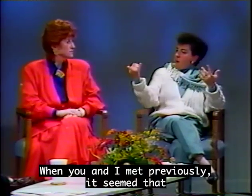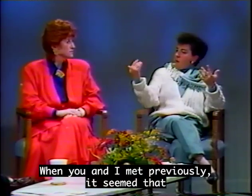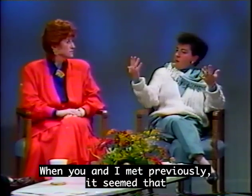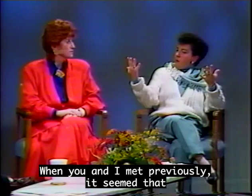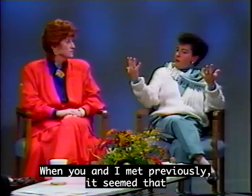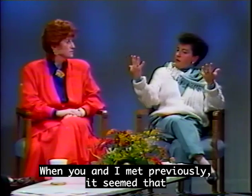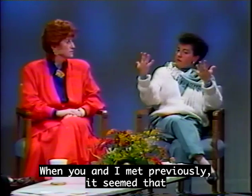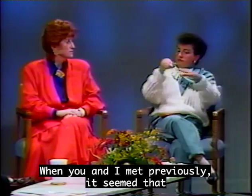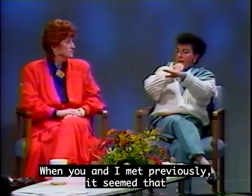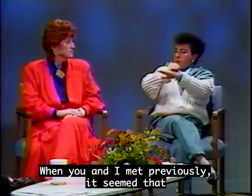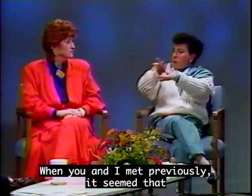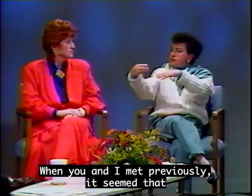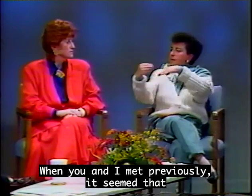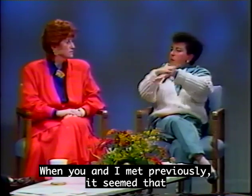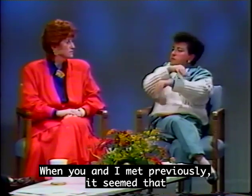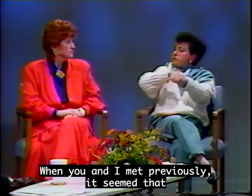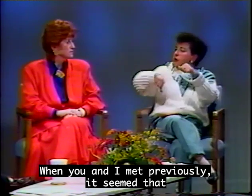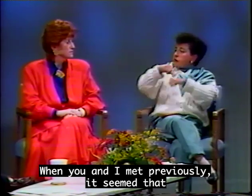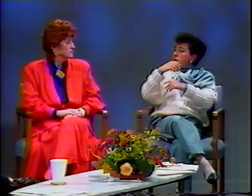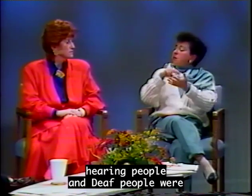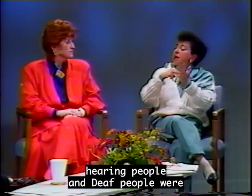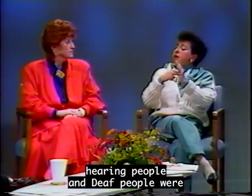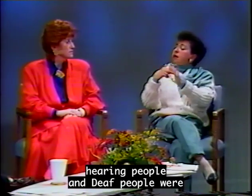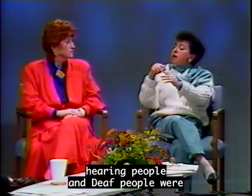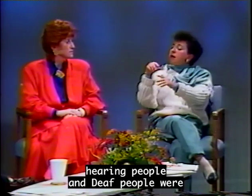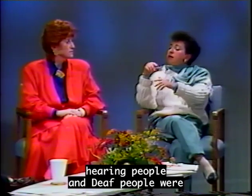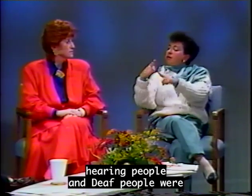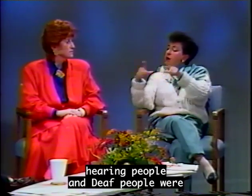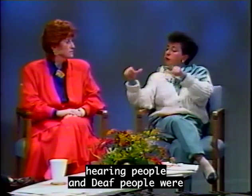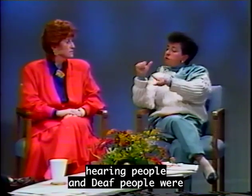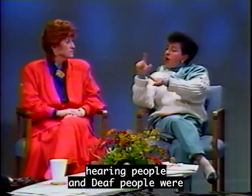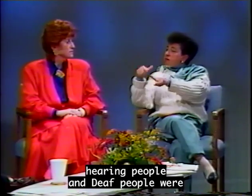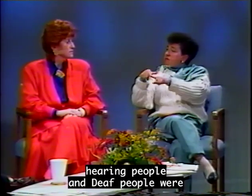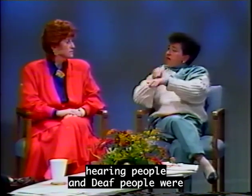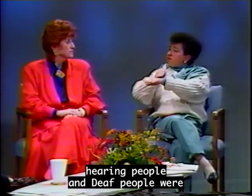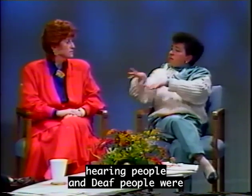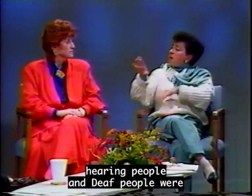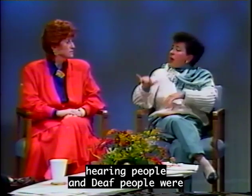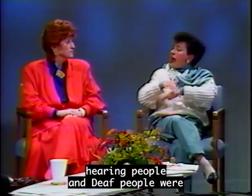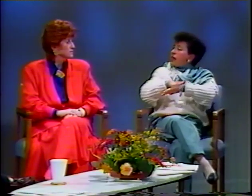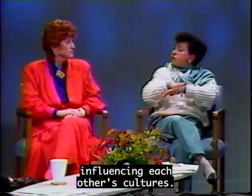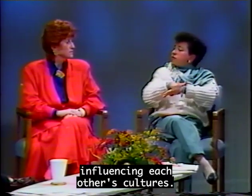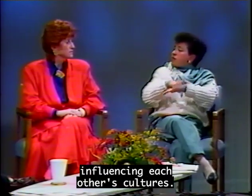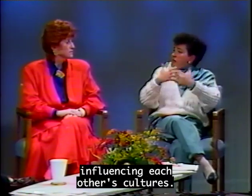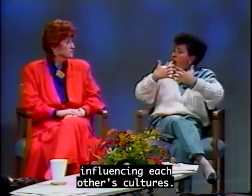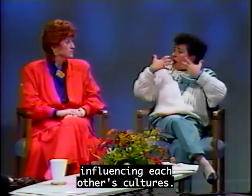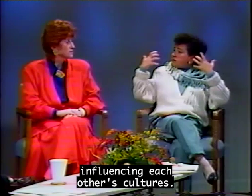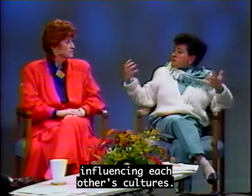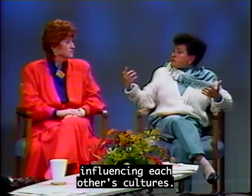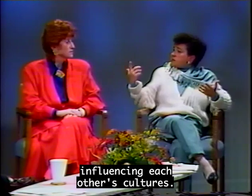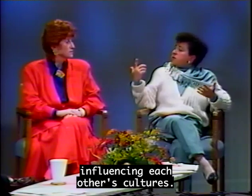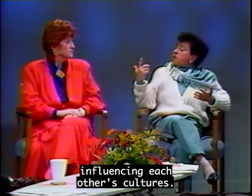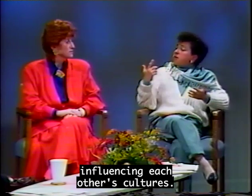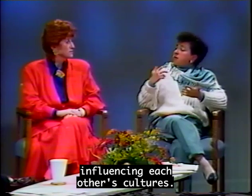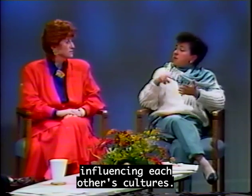it seemed that hearing people and deaf people were influencing each other's